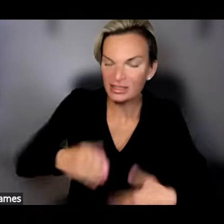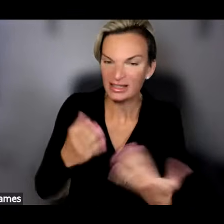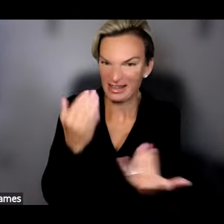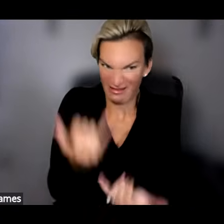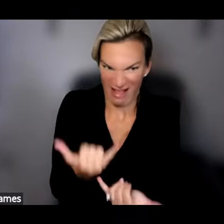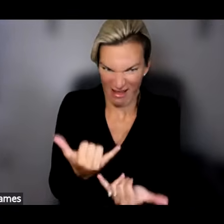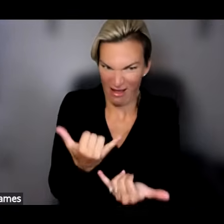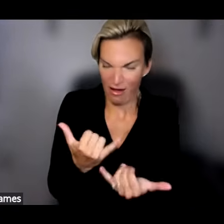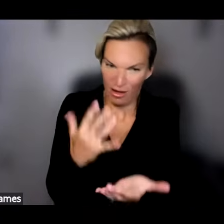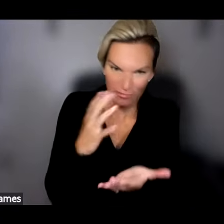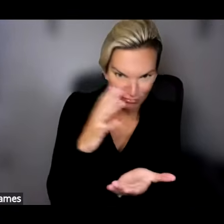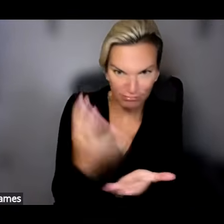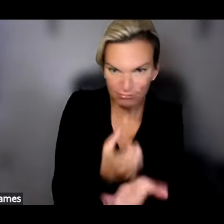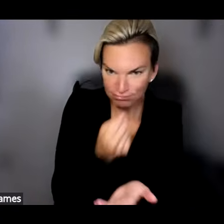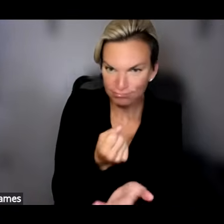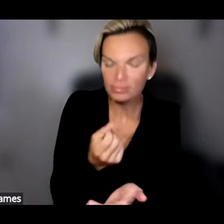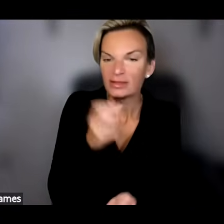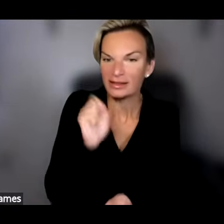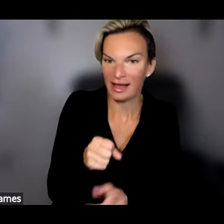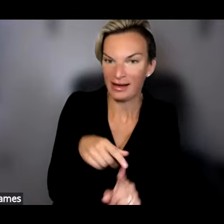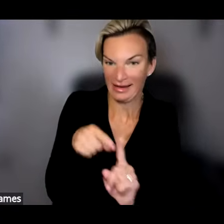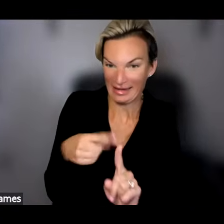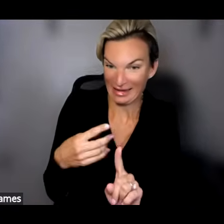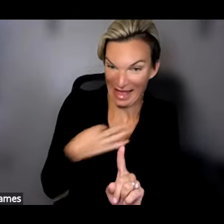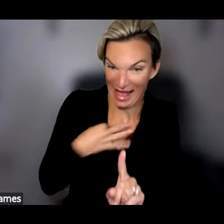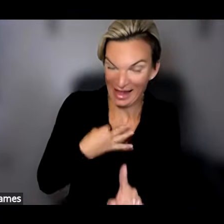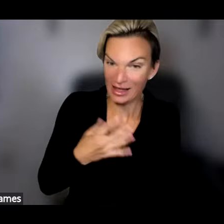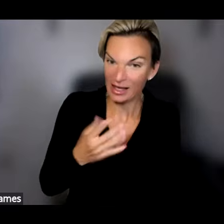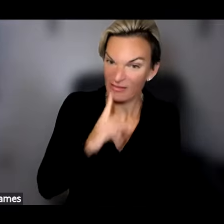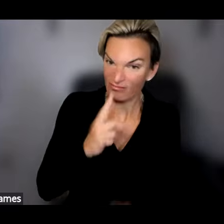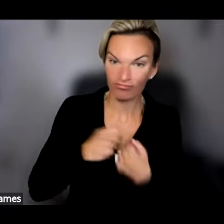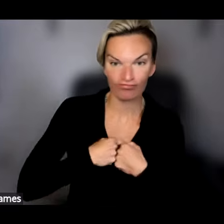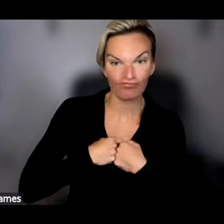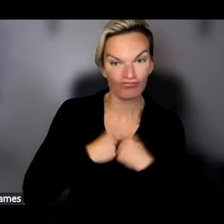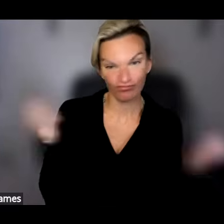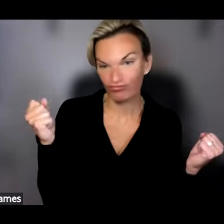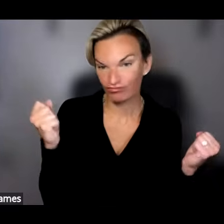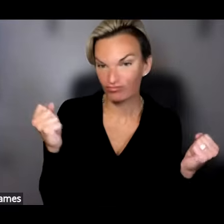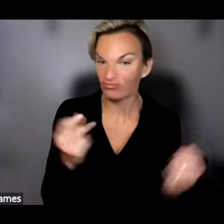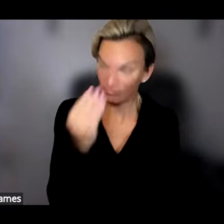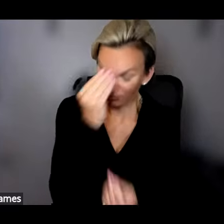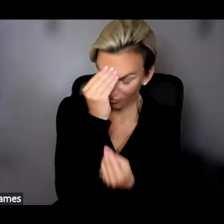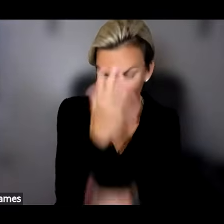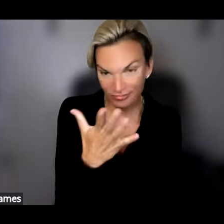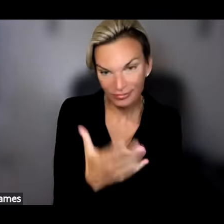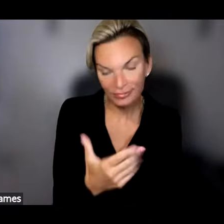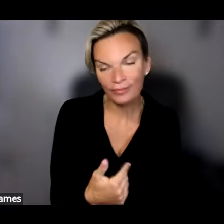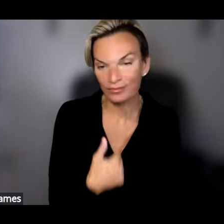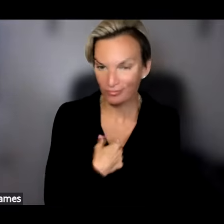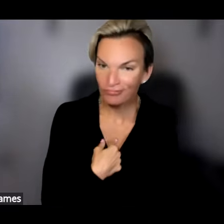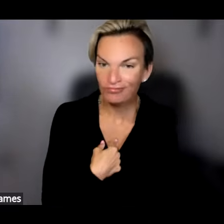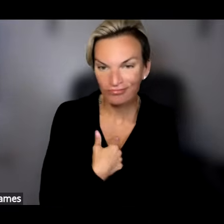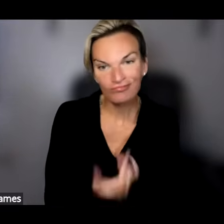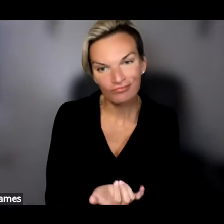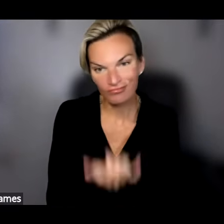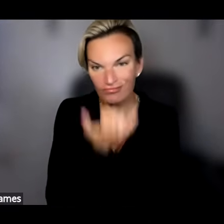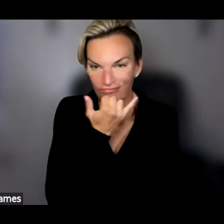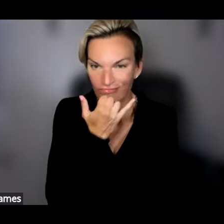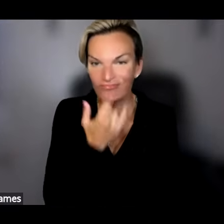opportunity to hold a candidate who has admitted to falsifying the certificate of